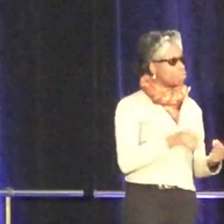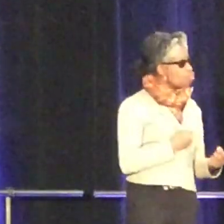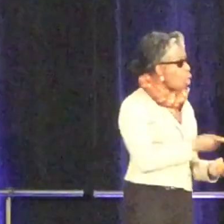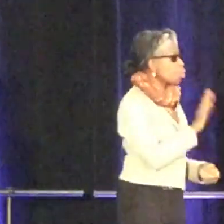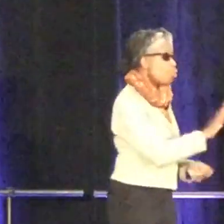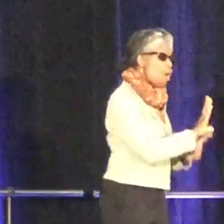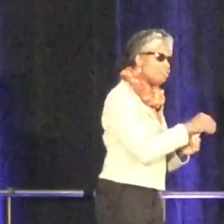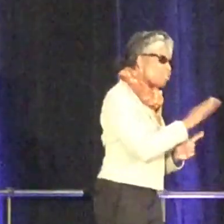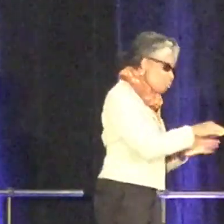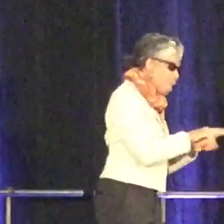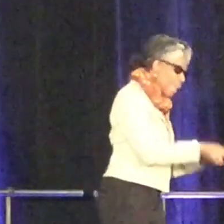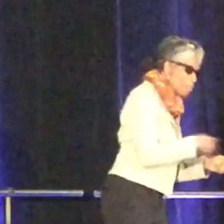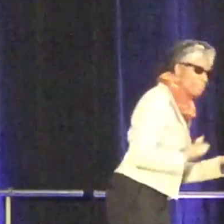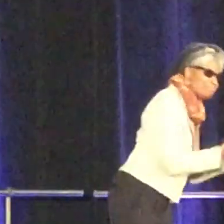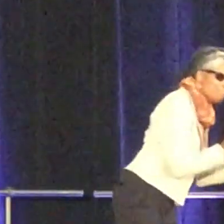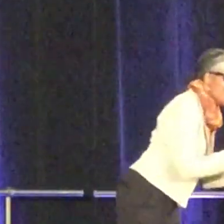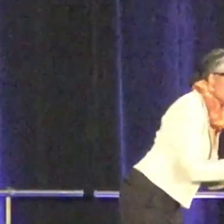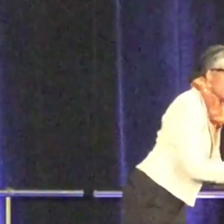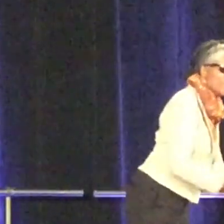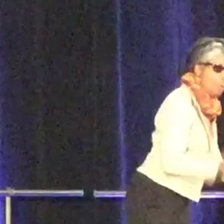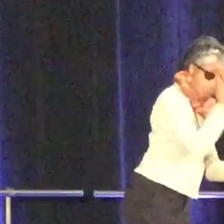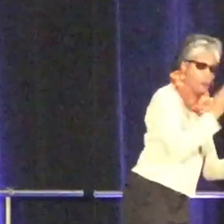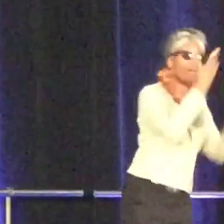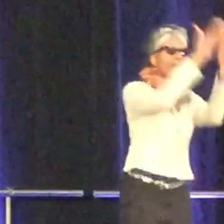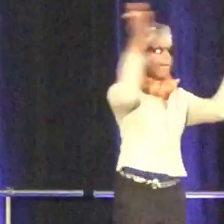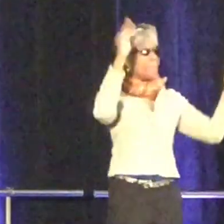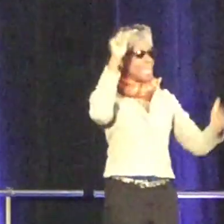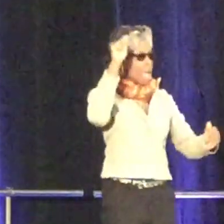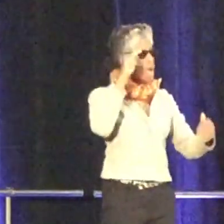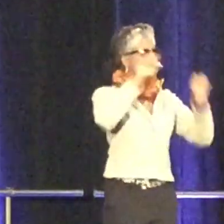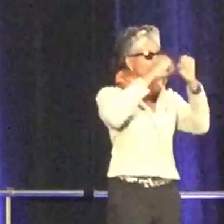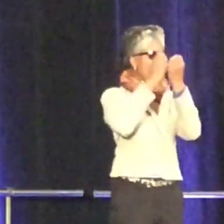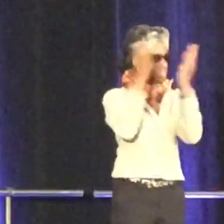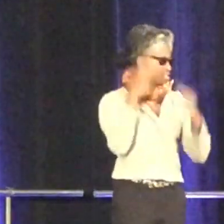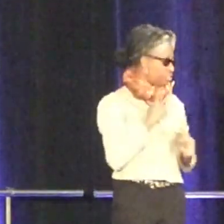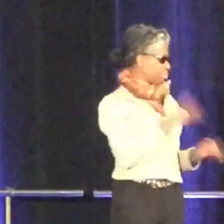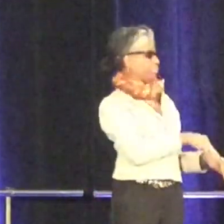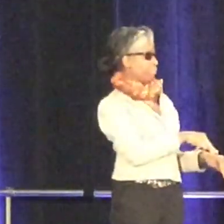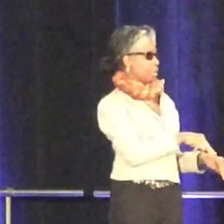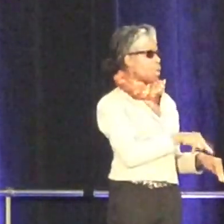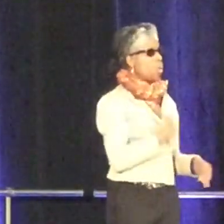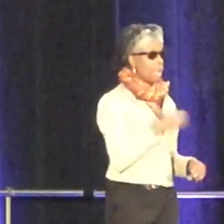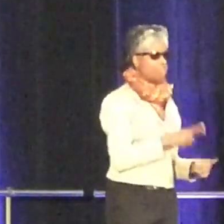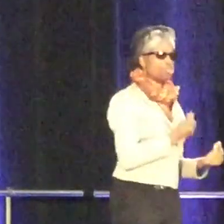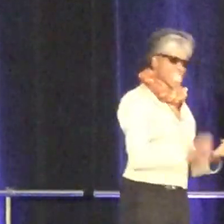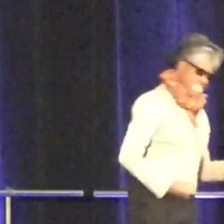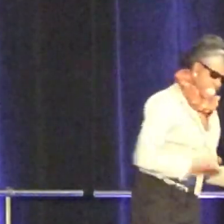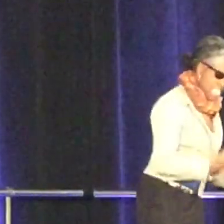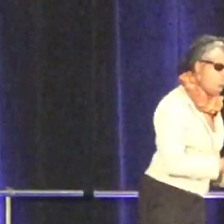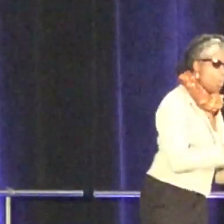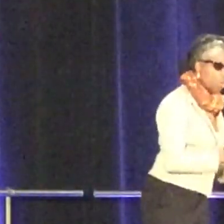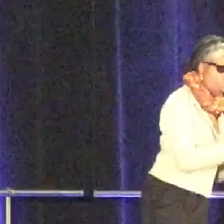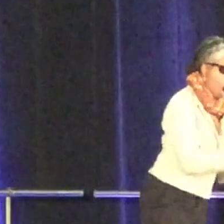school is, you are disruptive, you are disobedient, you are disrespectful, you are insubordinate, you are low motivated, you're a